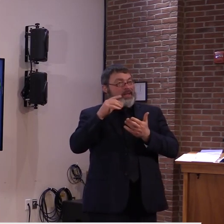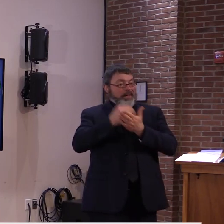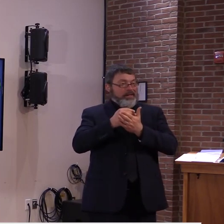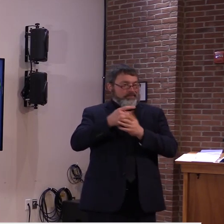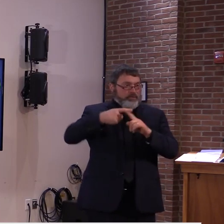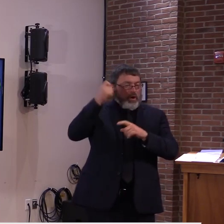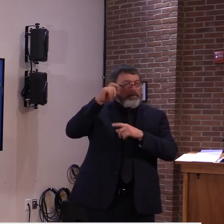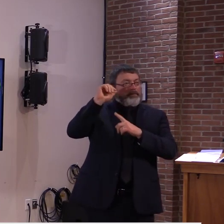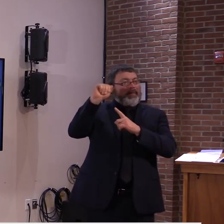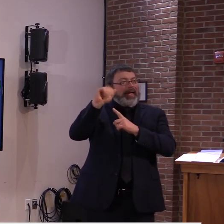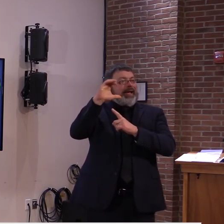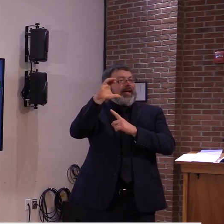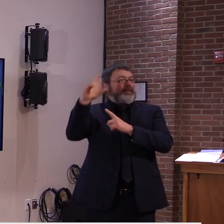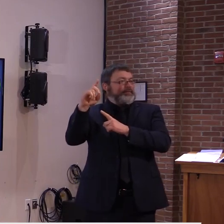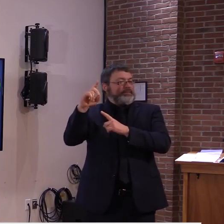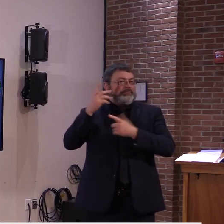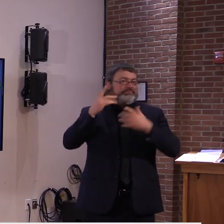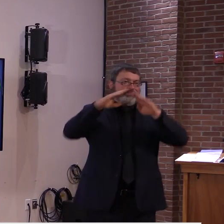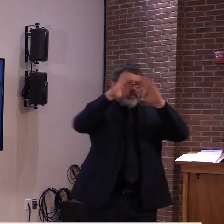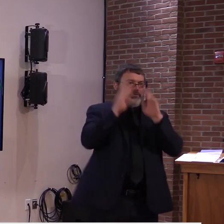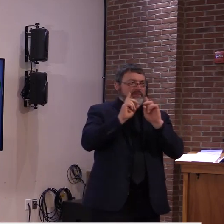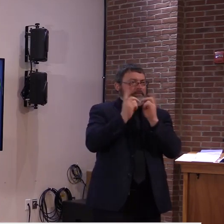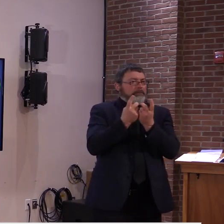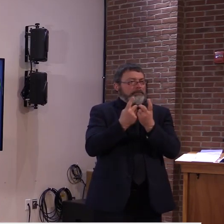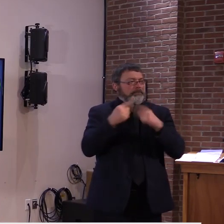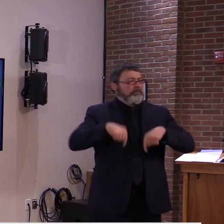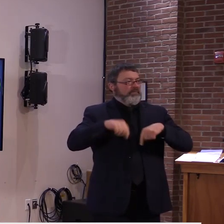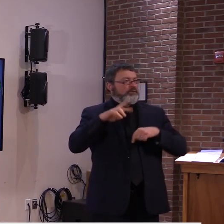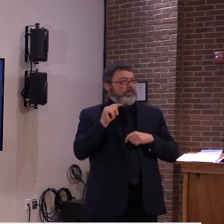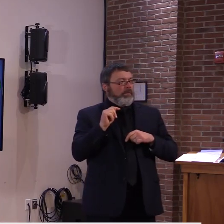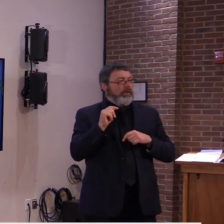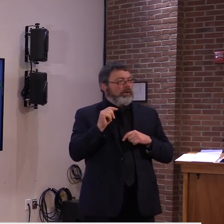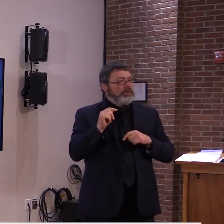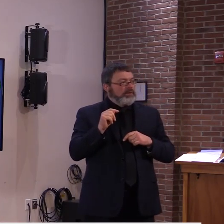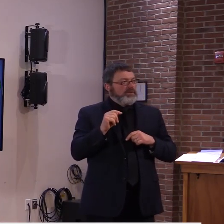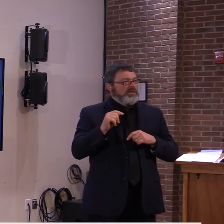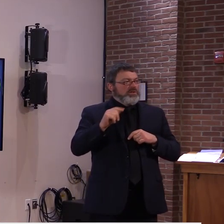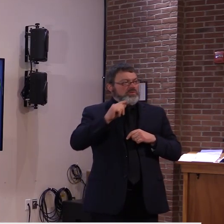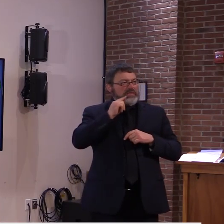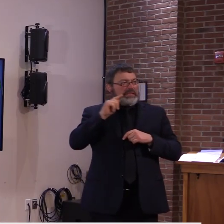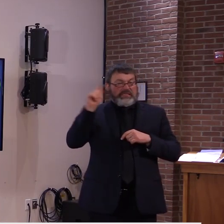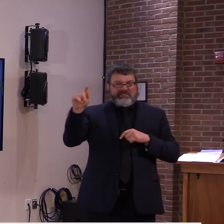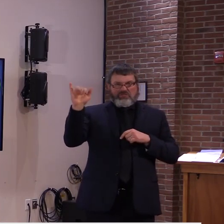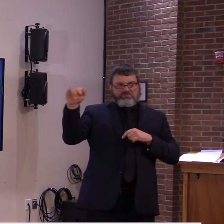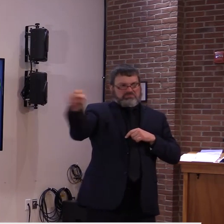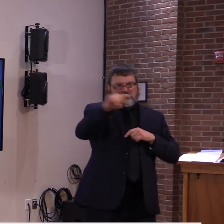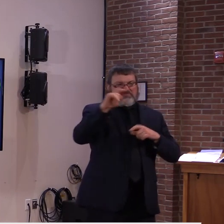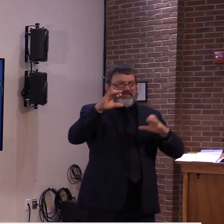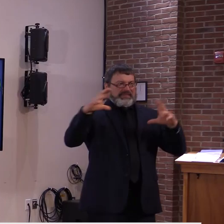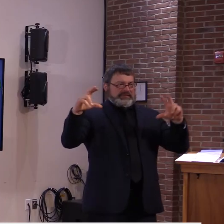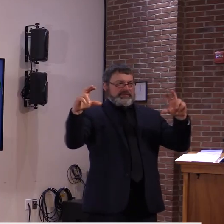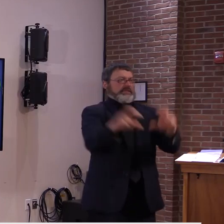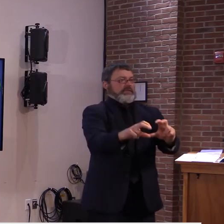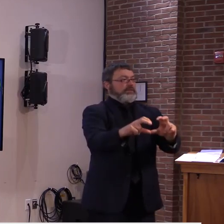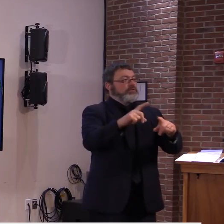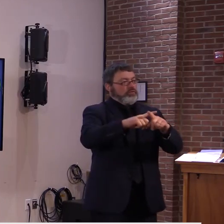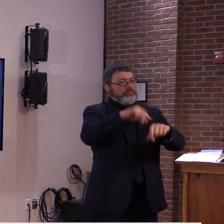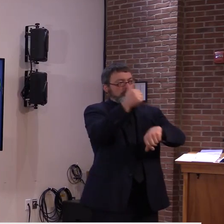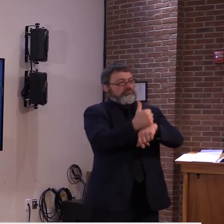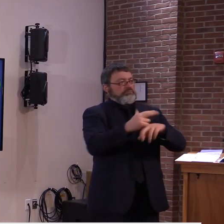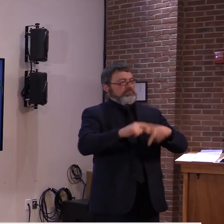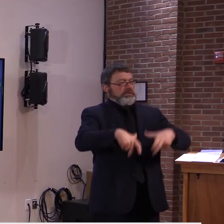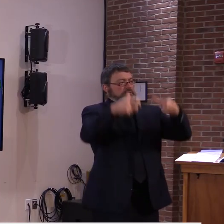sort of things. We are, as you know, we invested significant amounts of money through ACCD